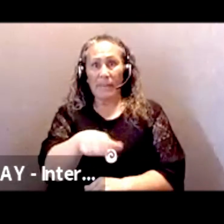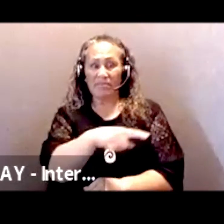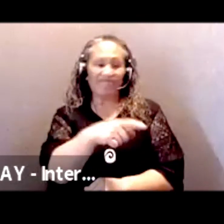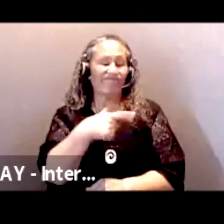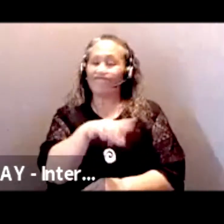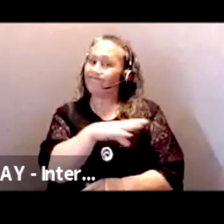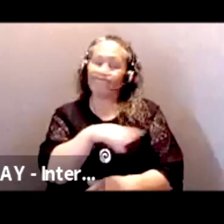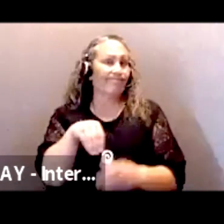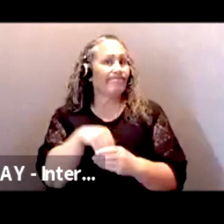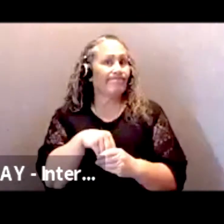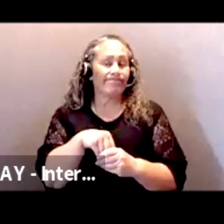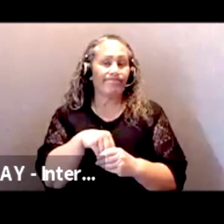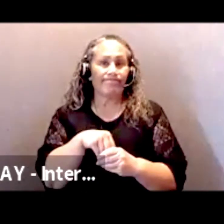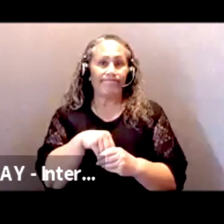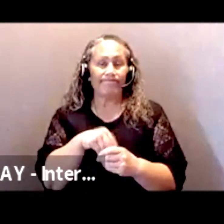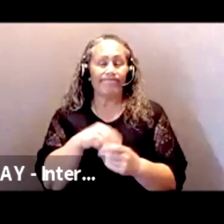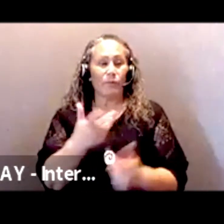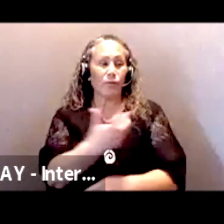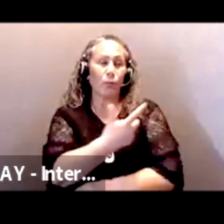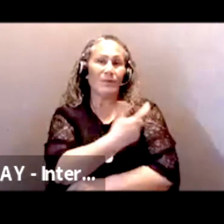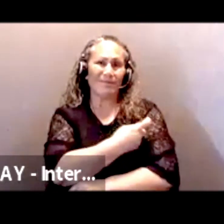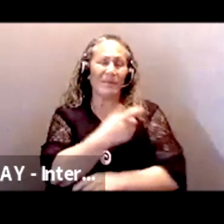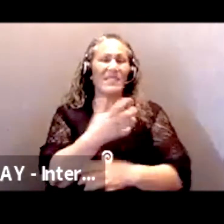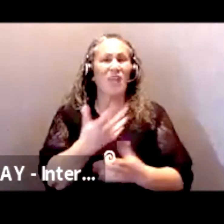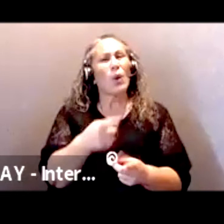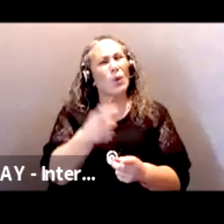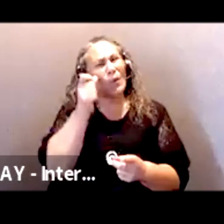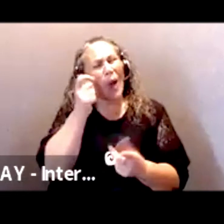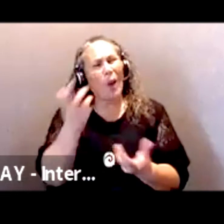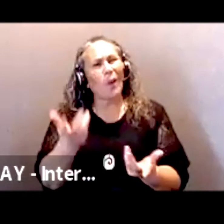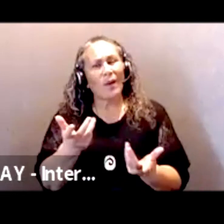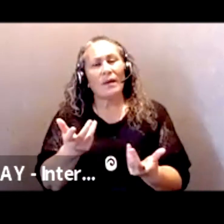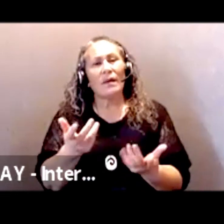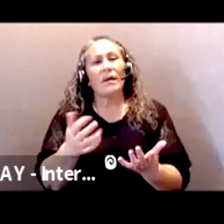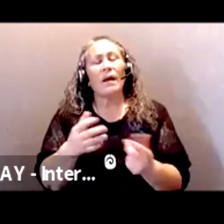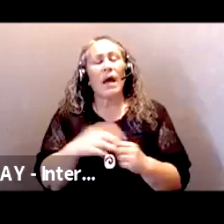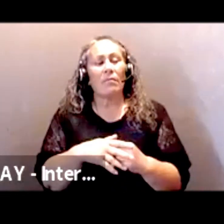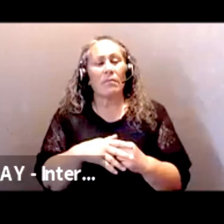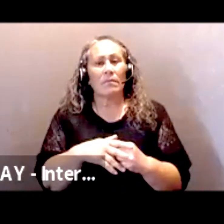participate in what's being requested of them. And you can understand where that's coming from. So I think